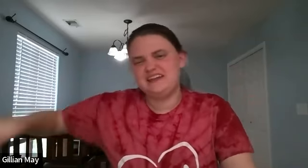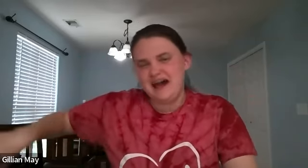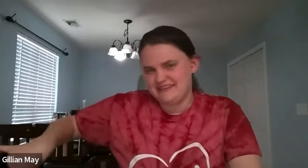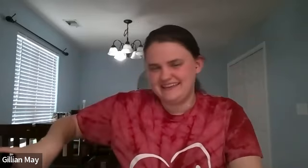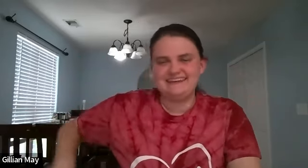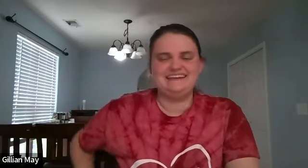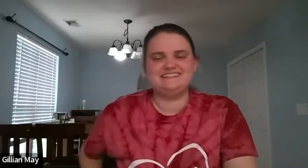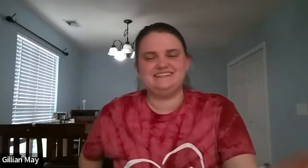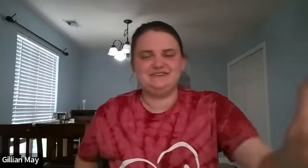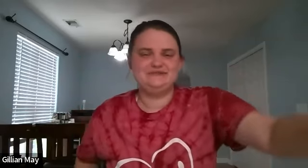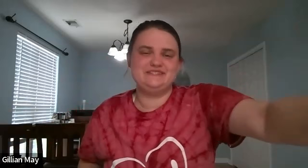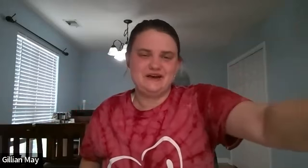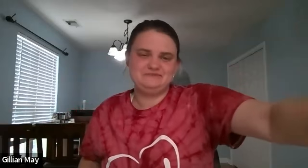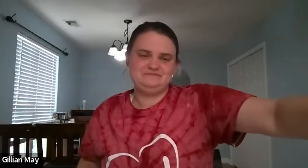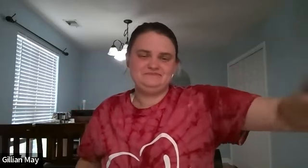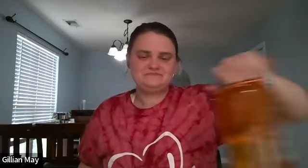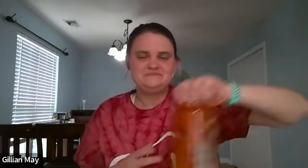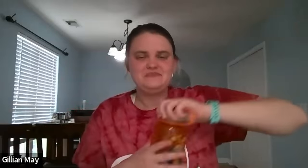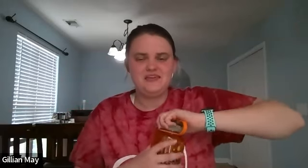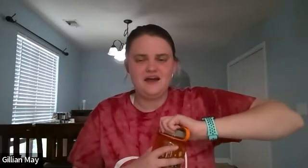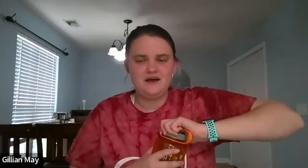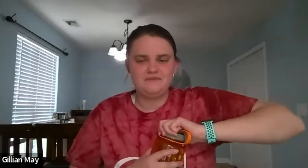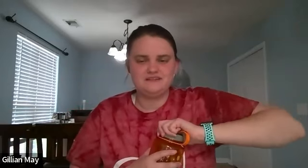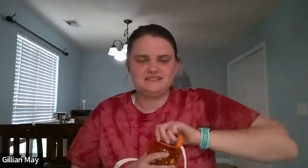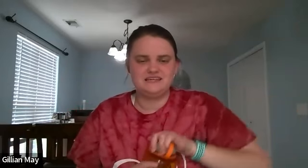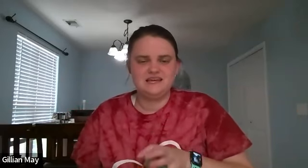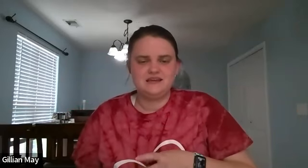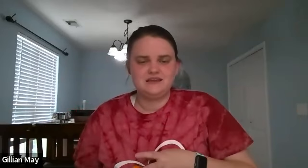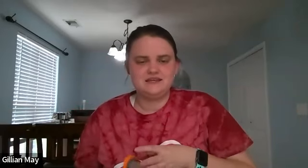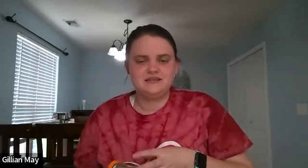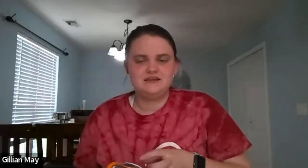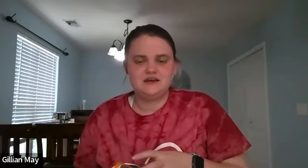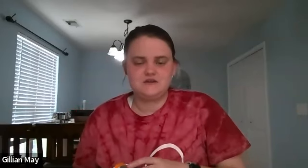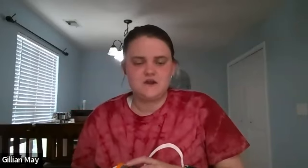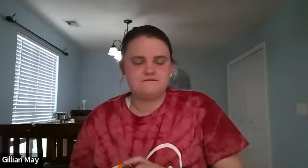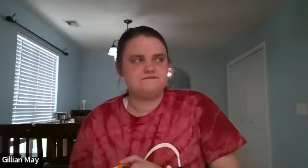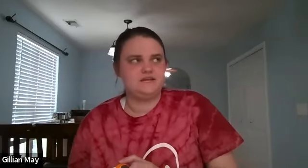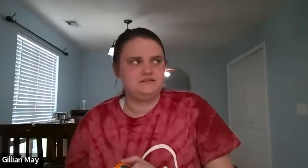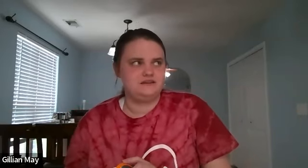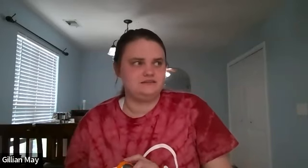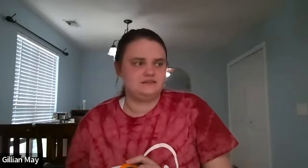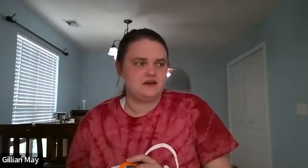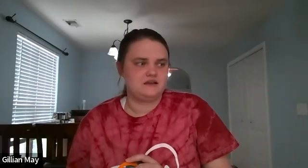stop it. And it's cute. So, let's see. Any other feeling